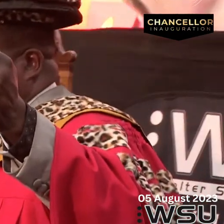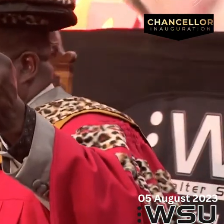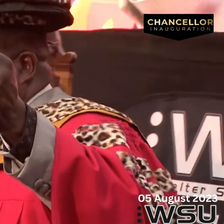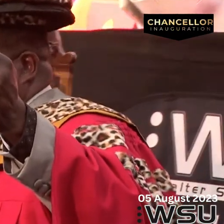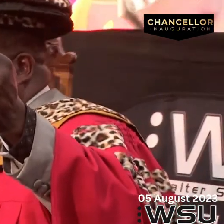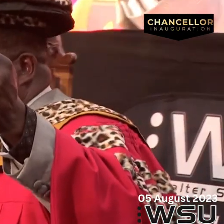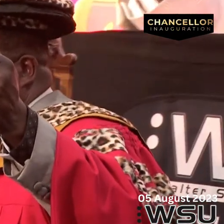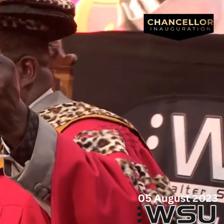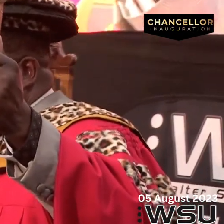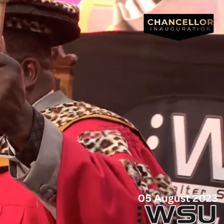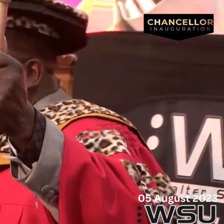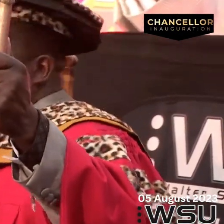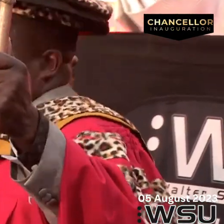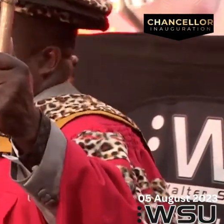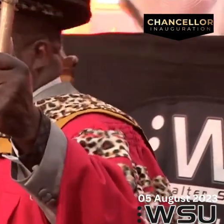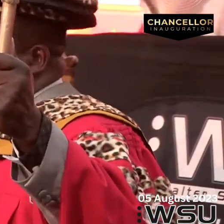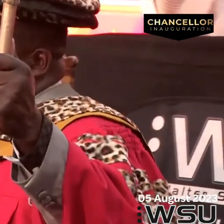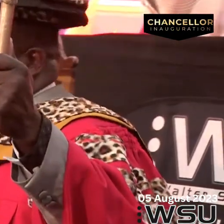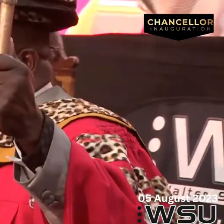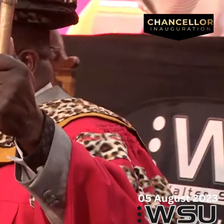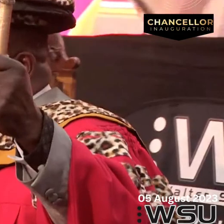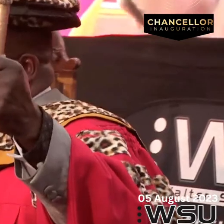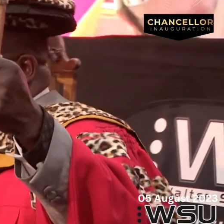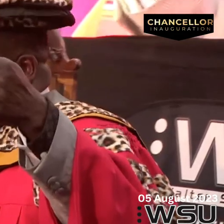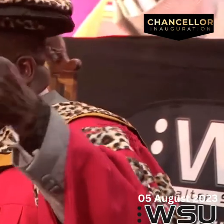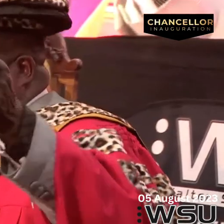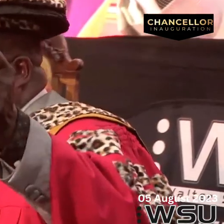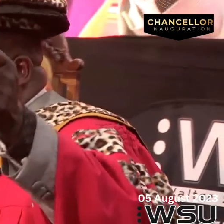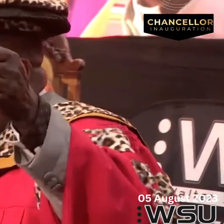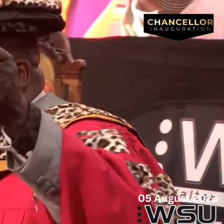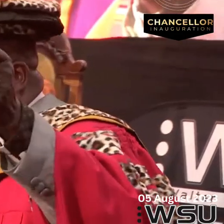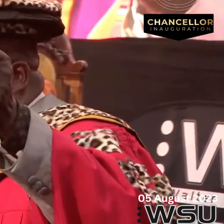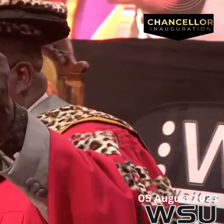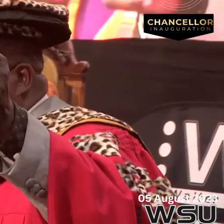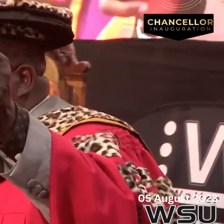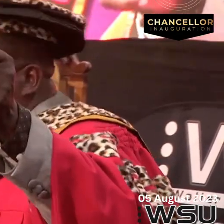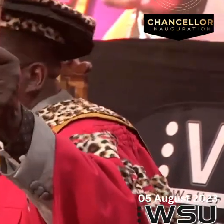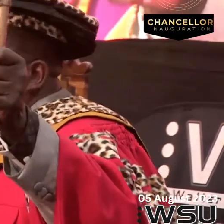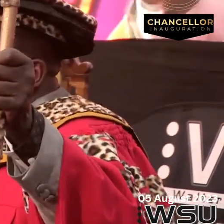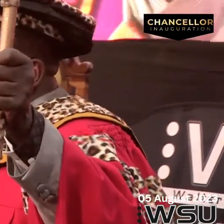sidla amarhamza, avela amathanga omgila sidla amapholo.